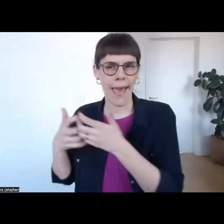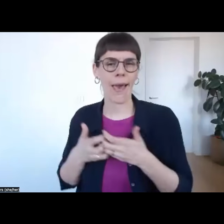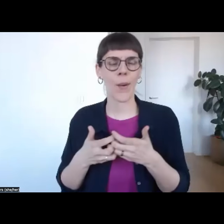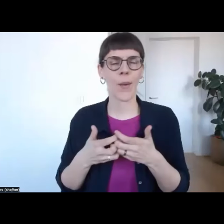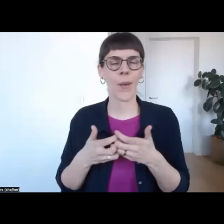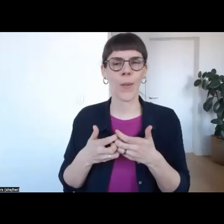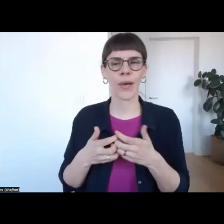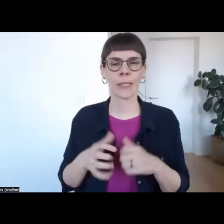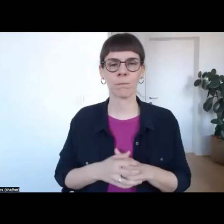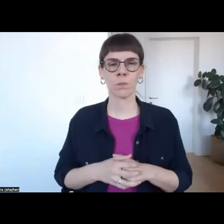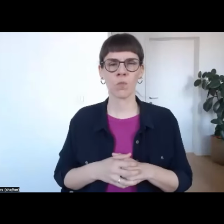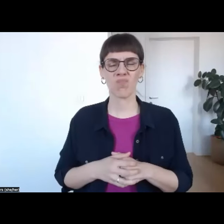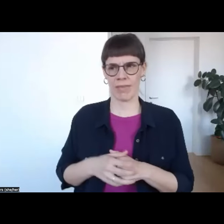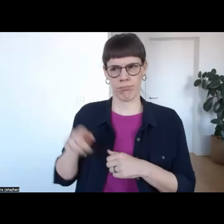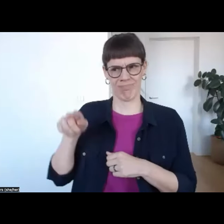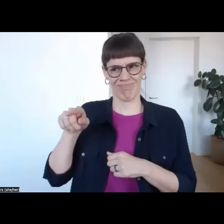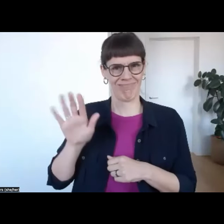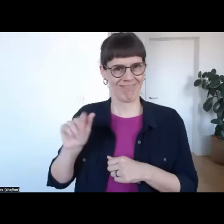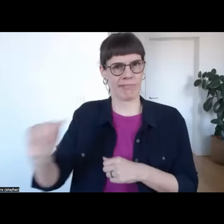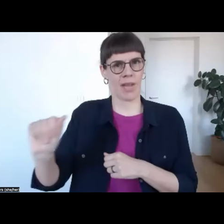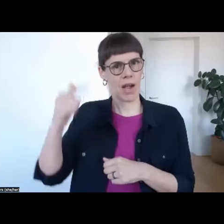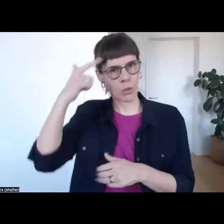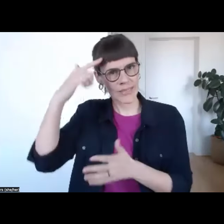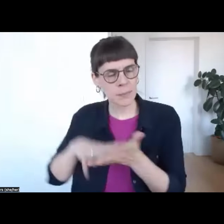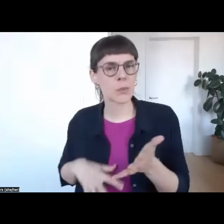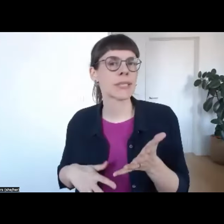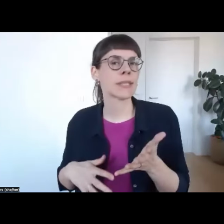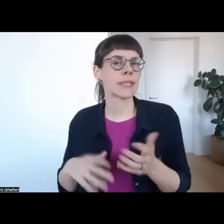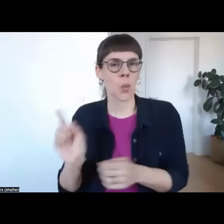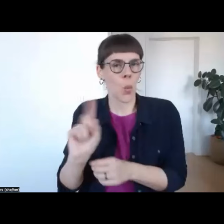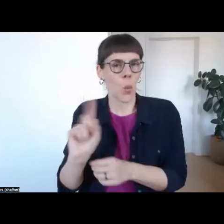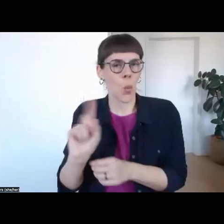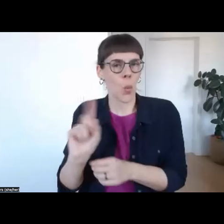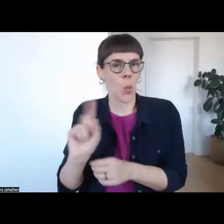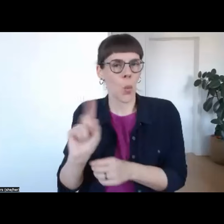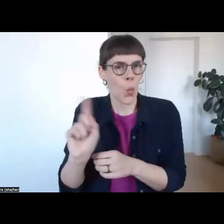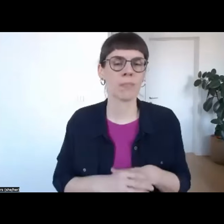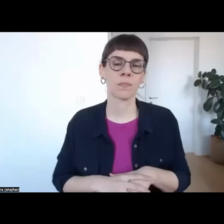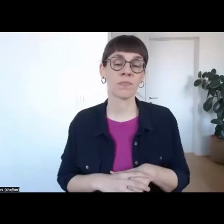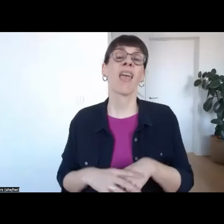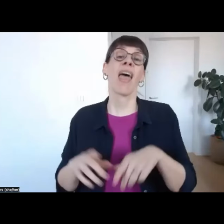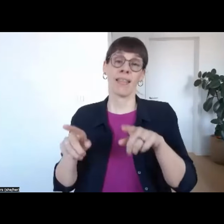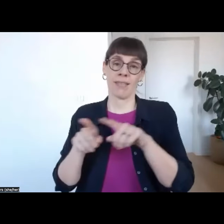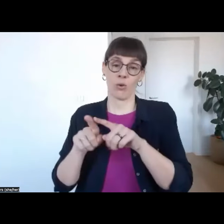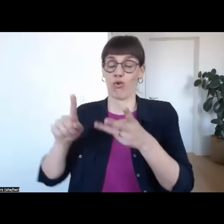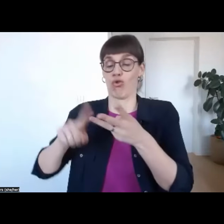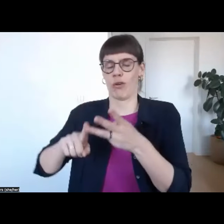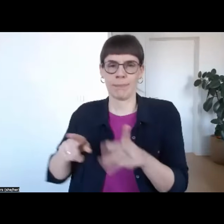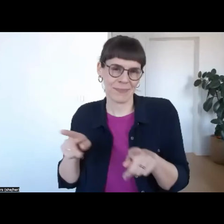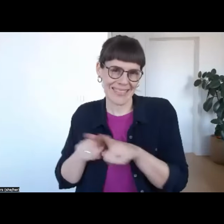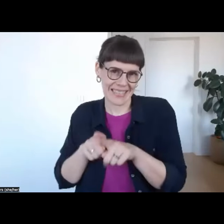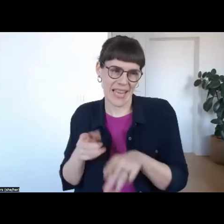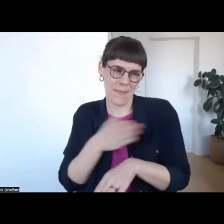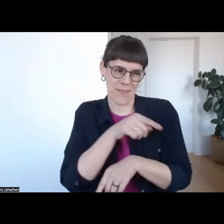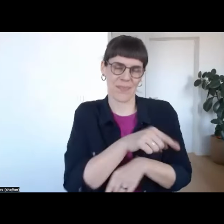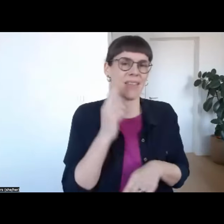do they construct their gender? And how is that applicable? What's their experience there?